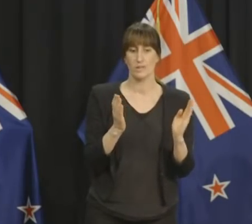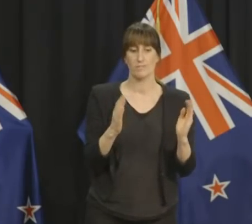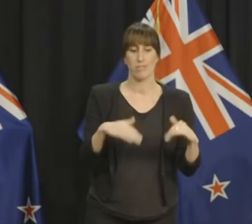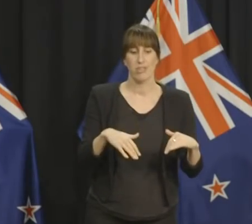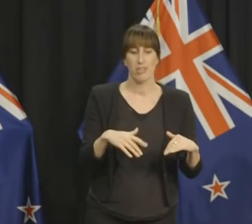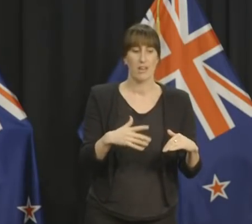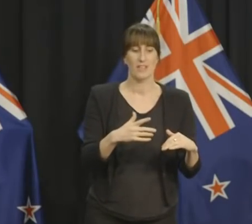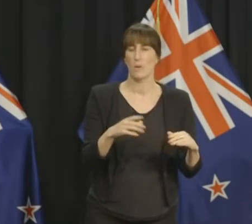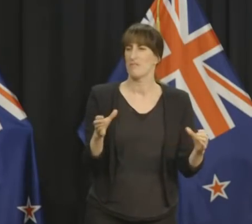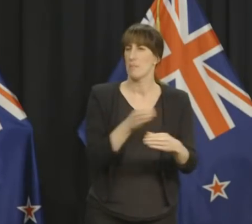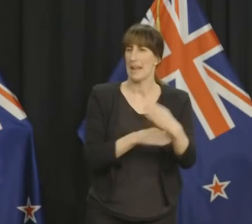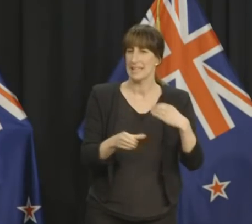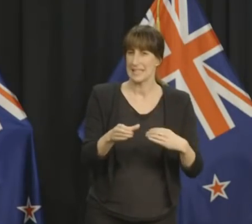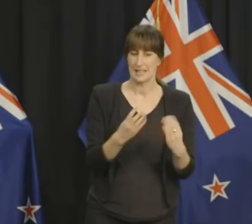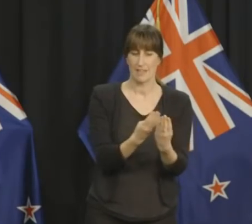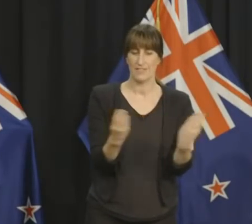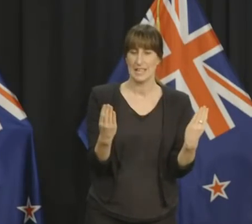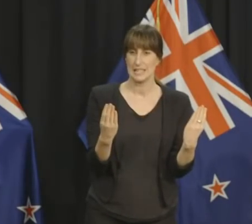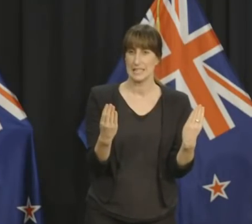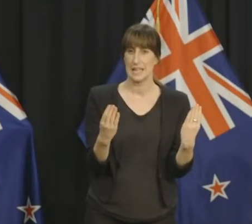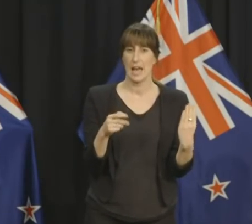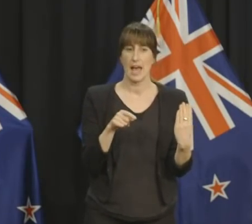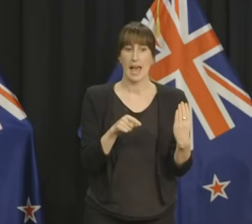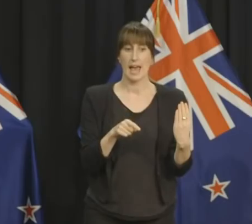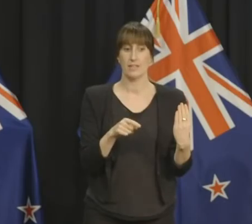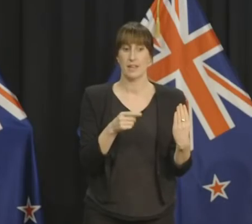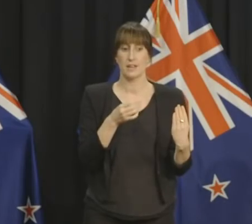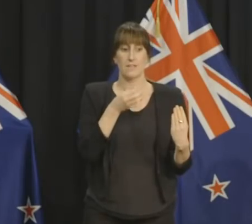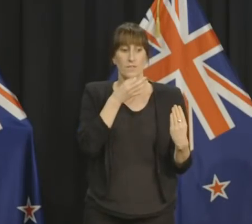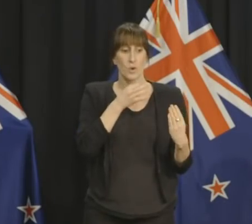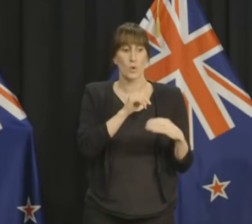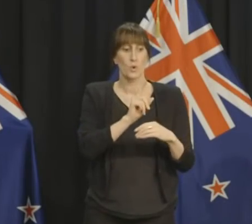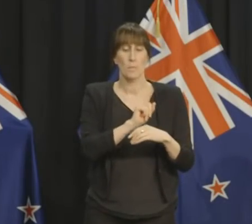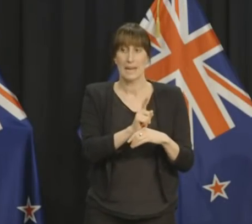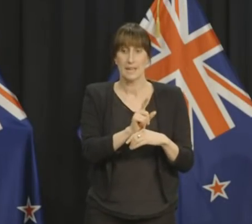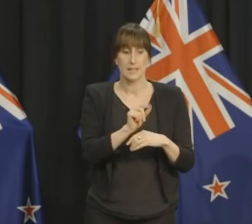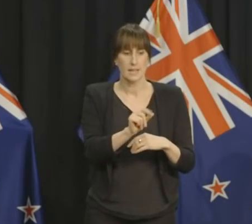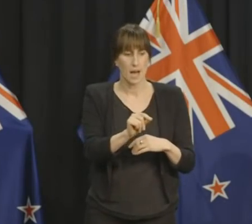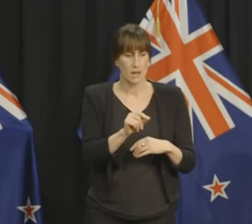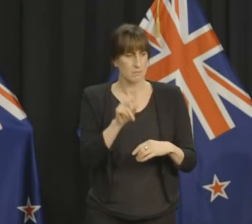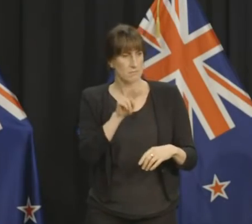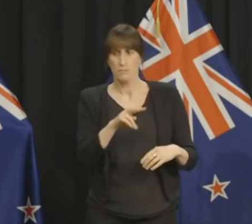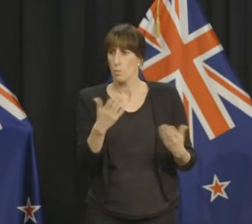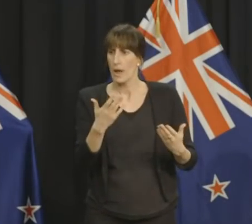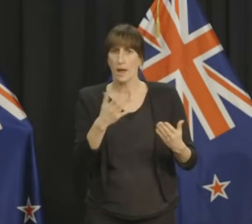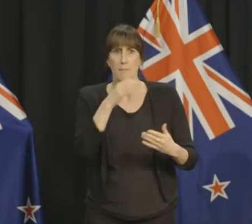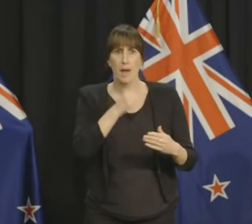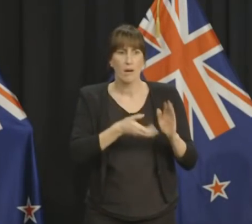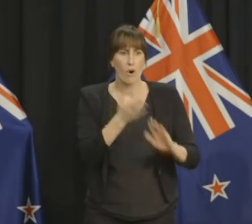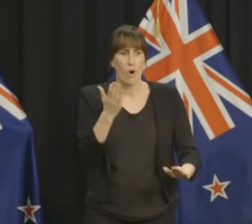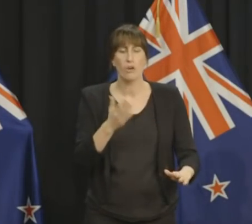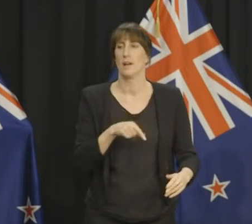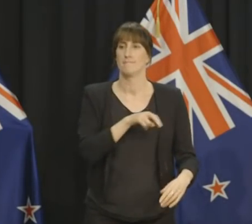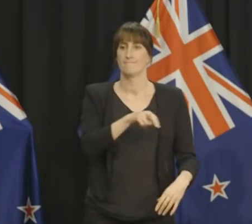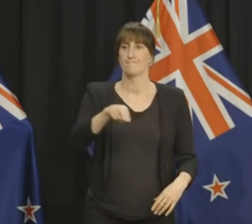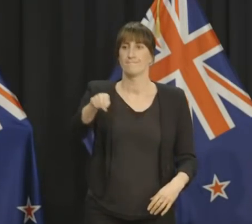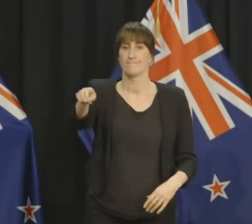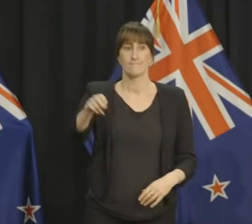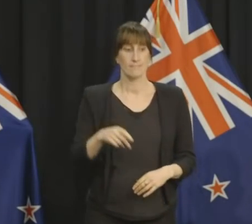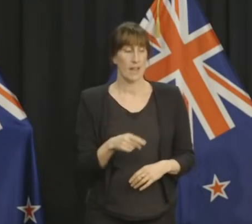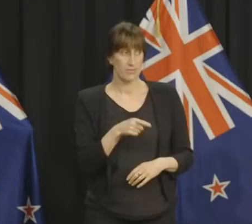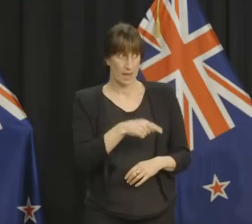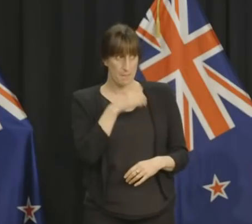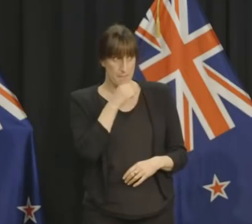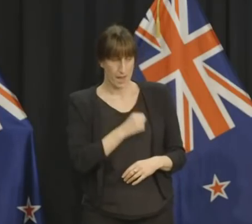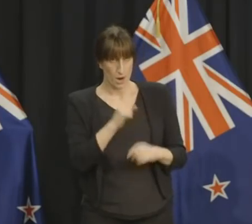was identified that he had left, and people went looking for him but were unable to locate him. And was he unsure of the rules, or did he